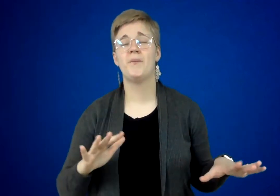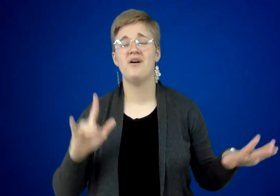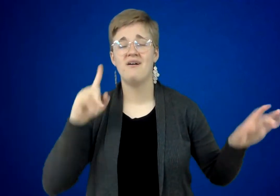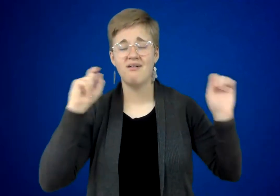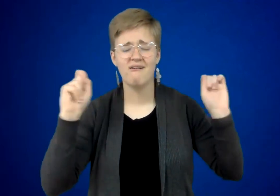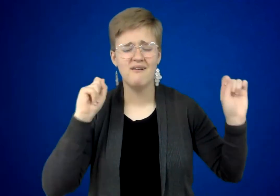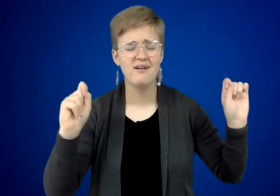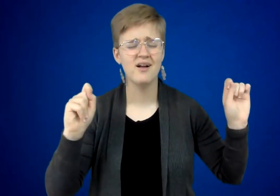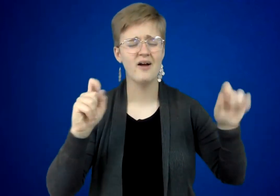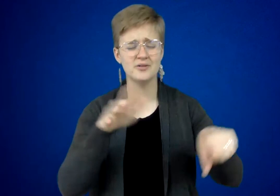of disapproval.